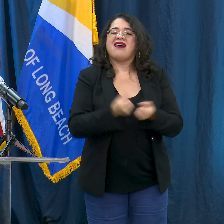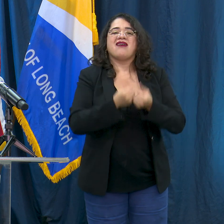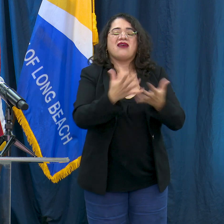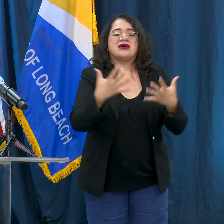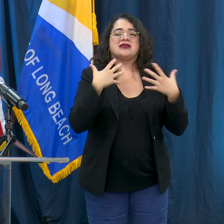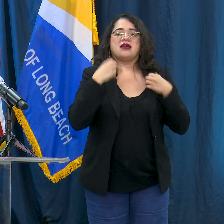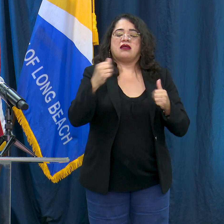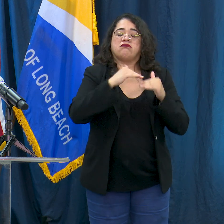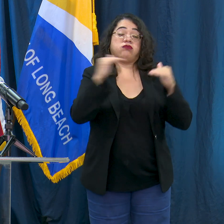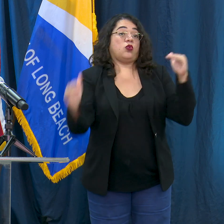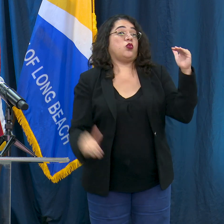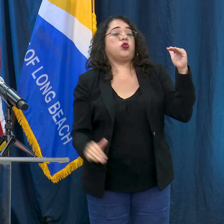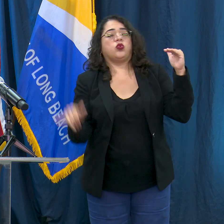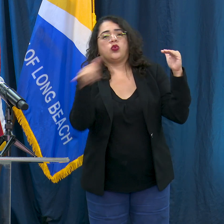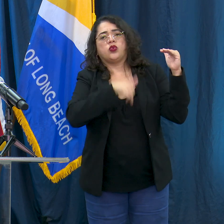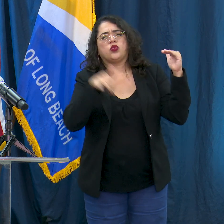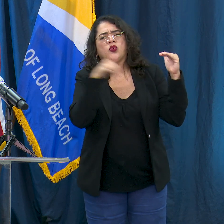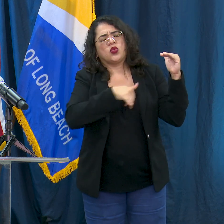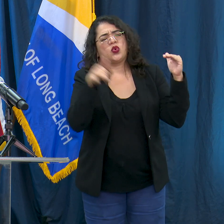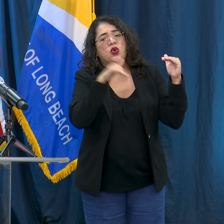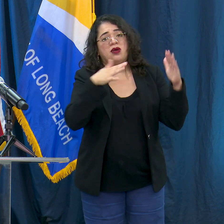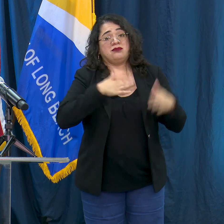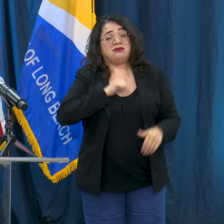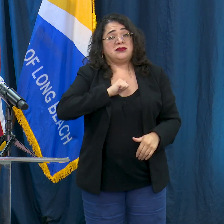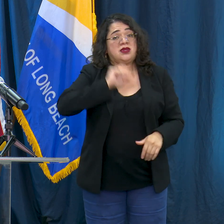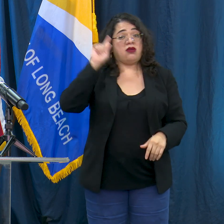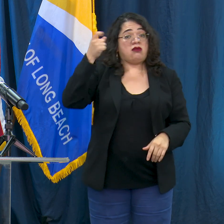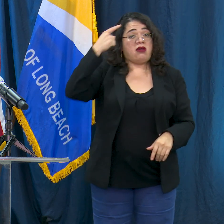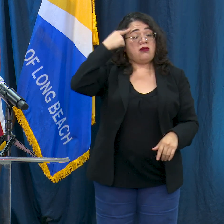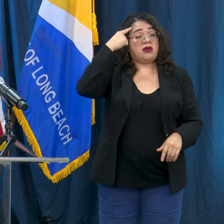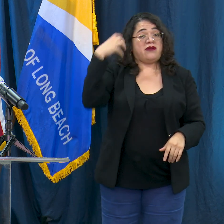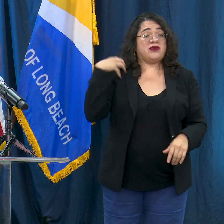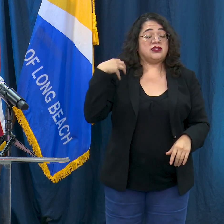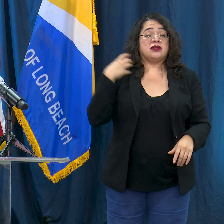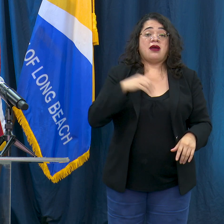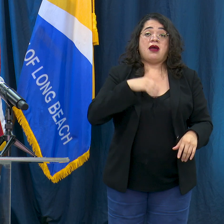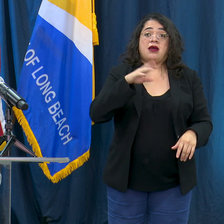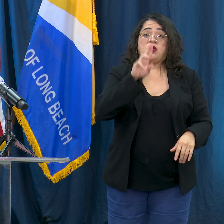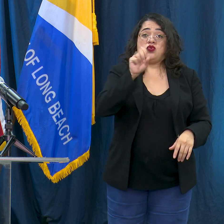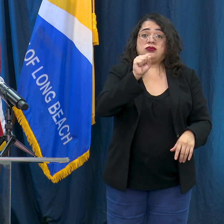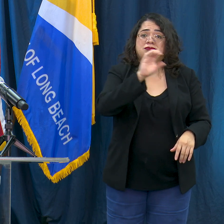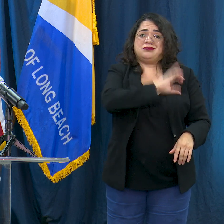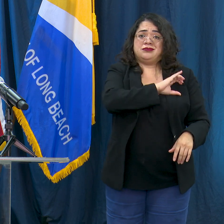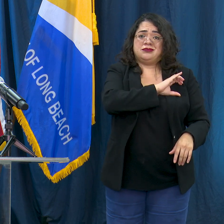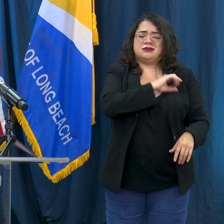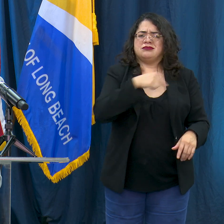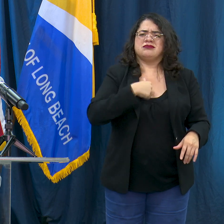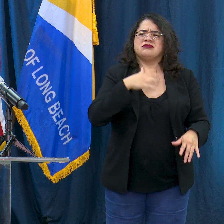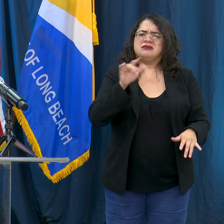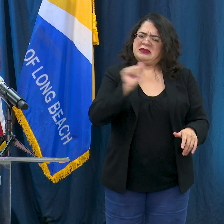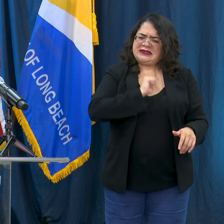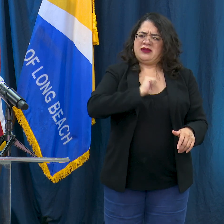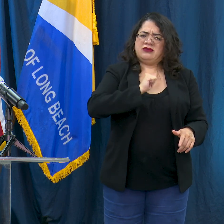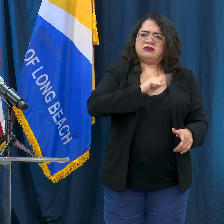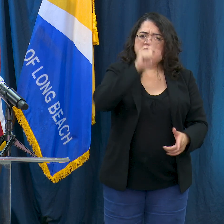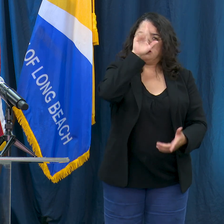city. I also, as a government official and American citizens and me, strongly support your